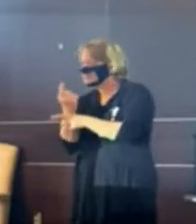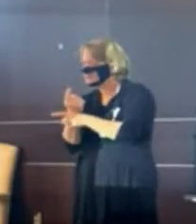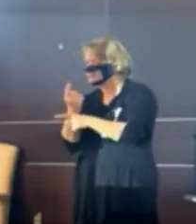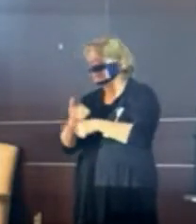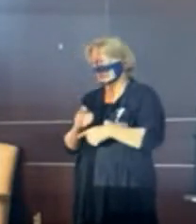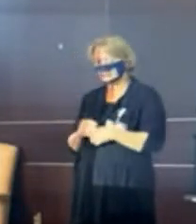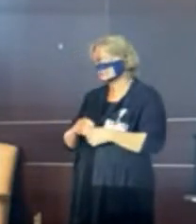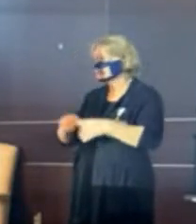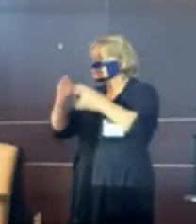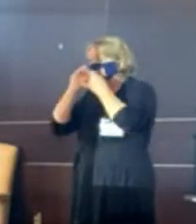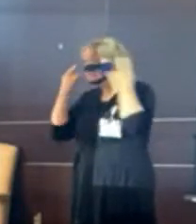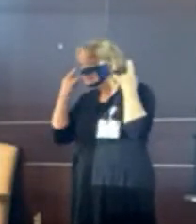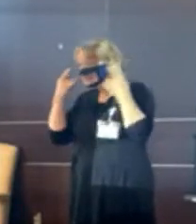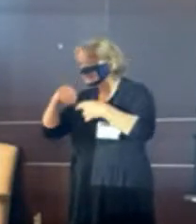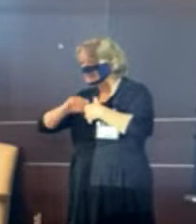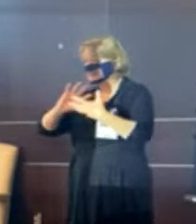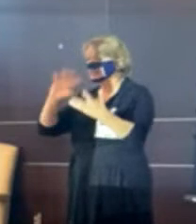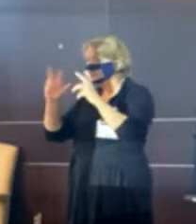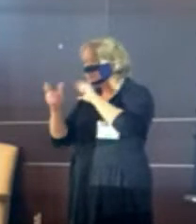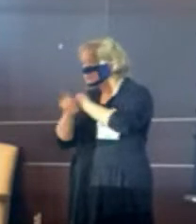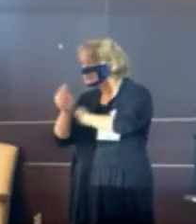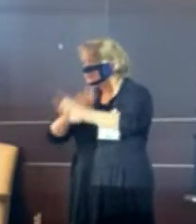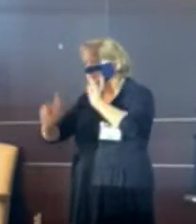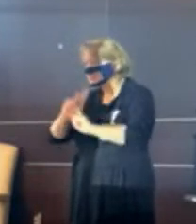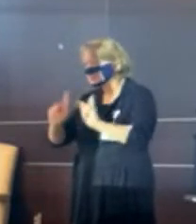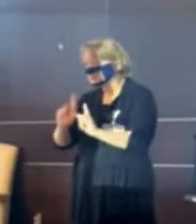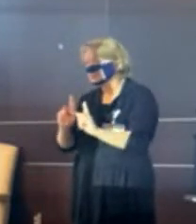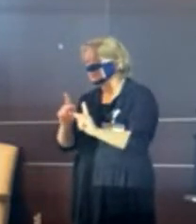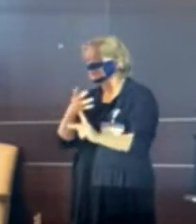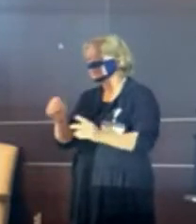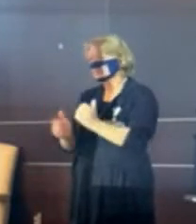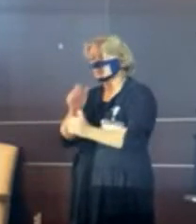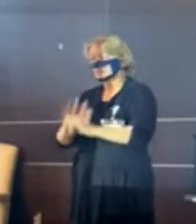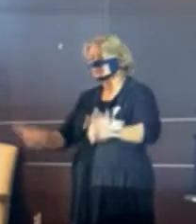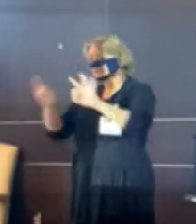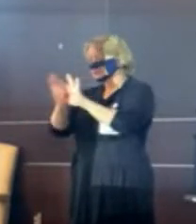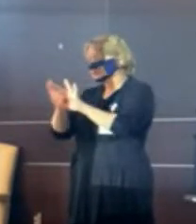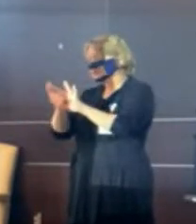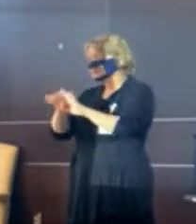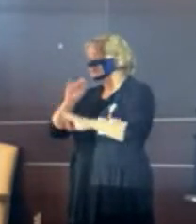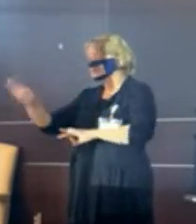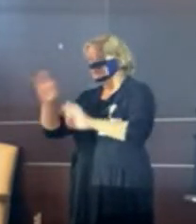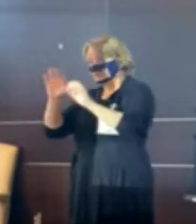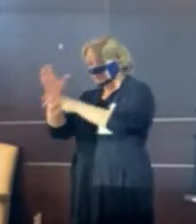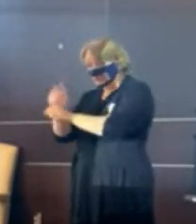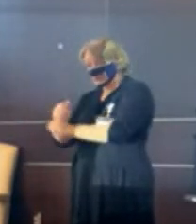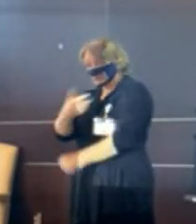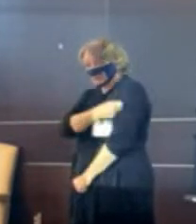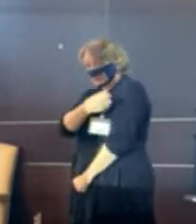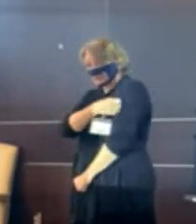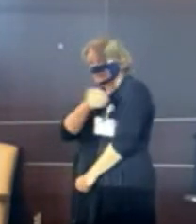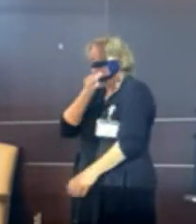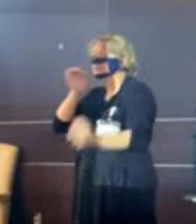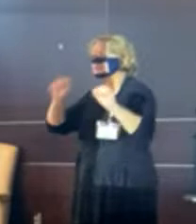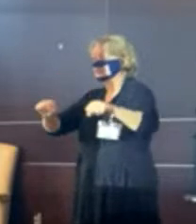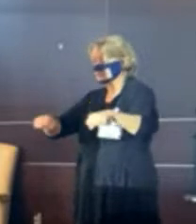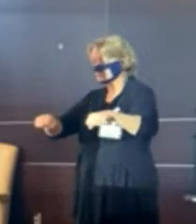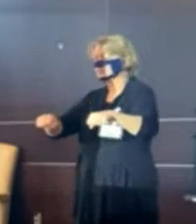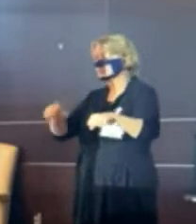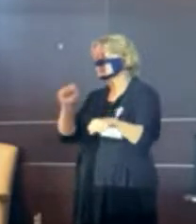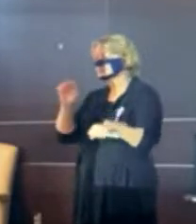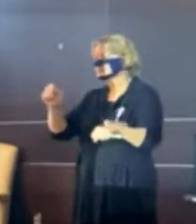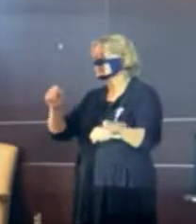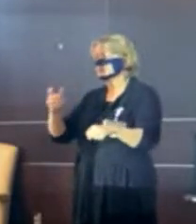mask when you are in crowds, and most importantly, if you can get a vaccine as soon as possible so that we can